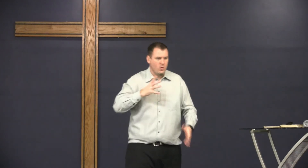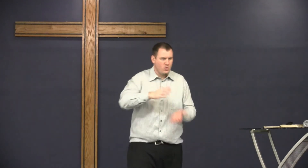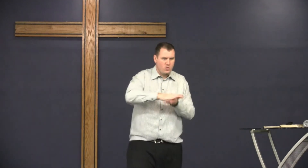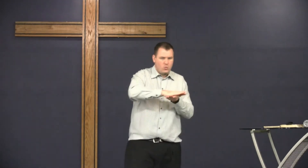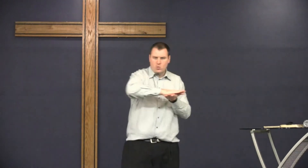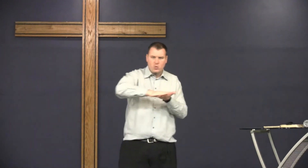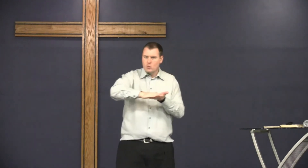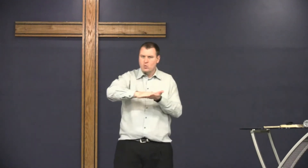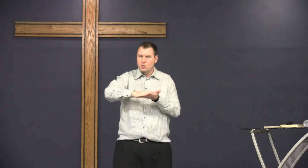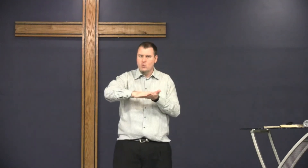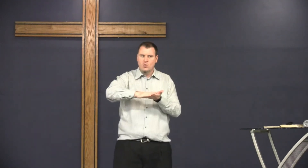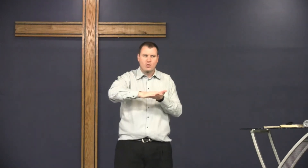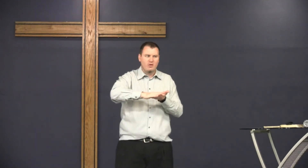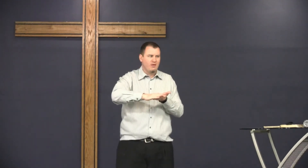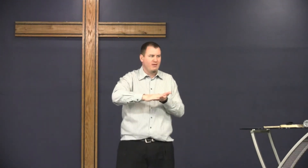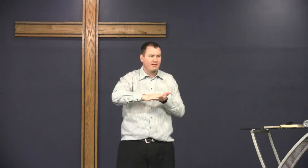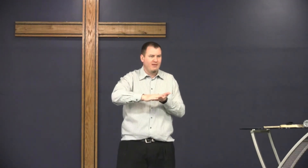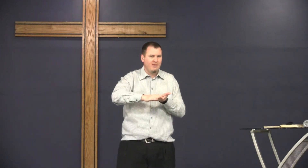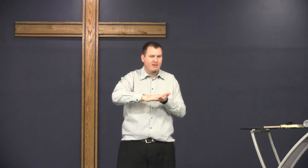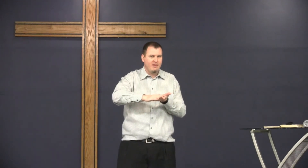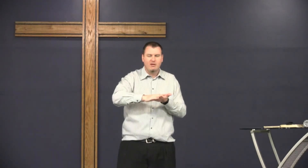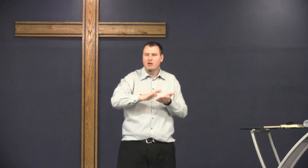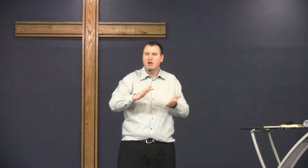carpet for the bride to walk down.